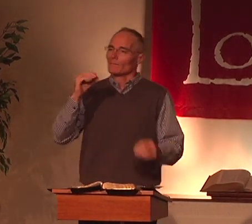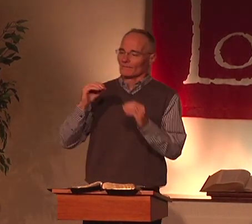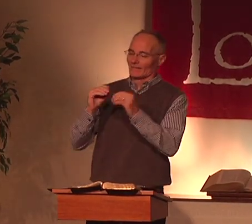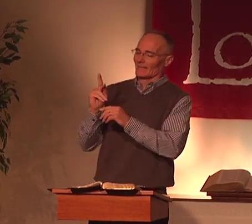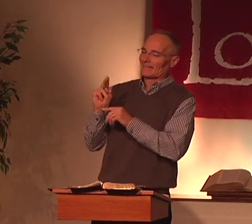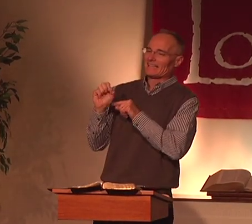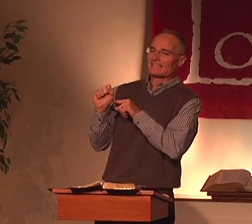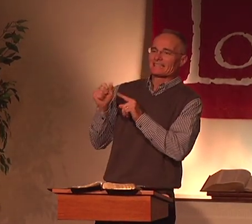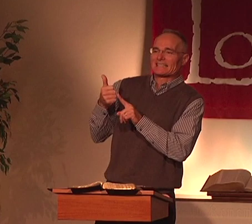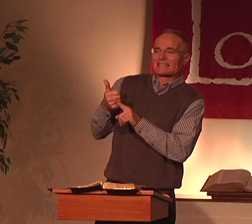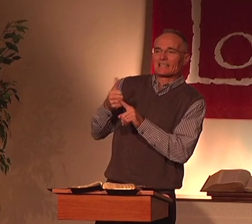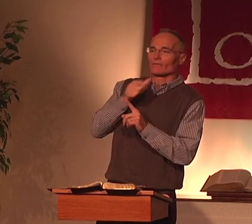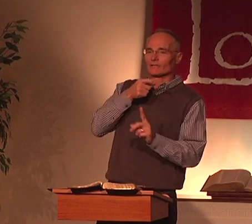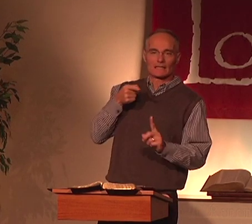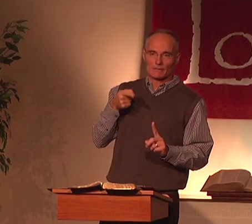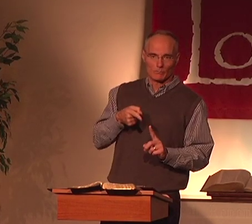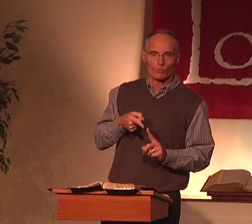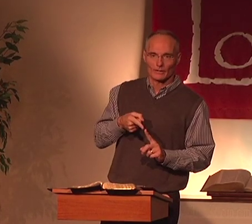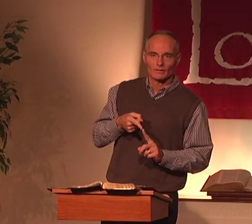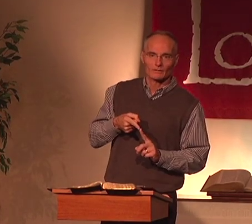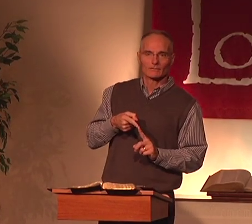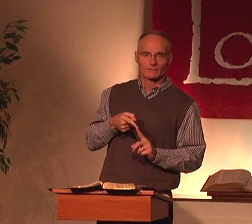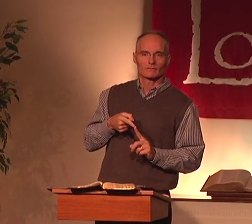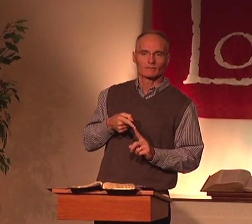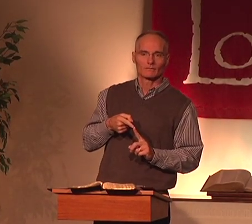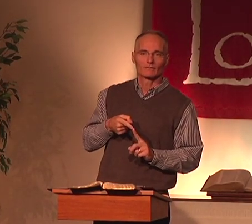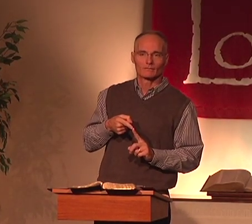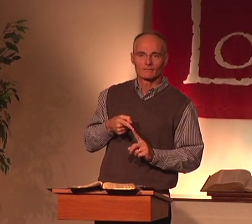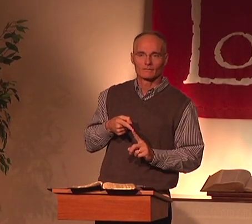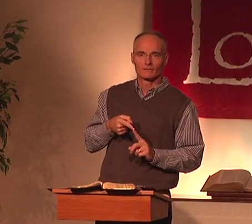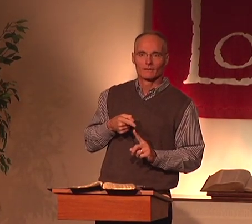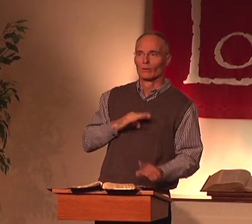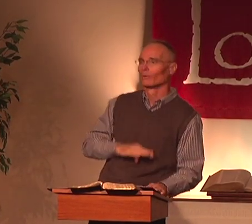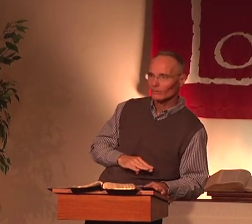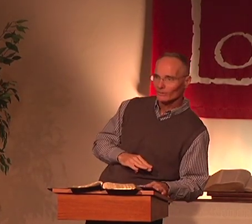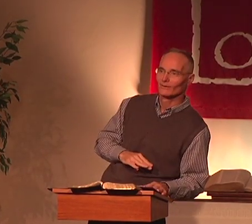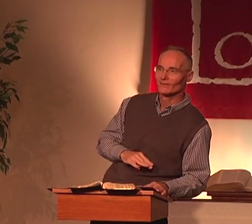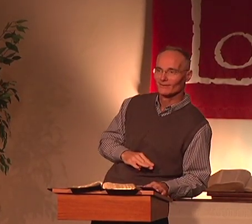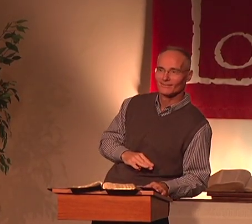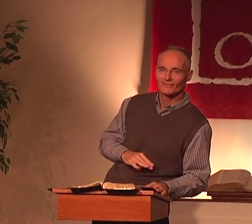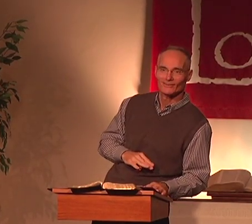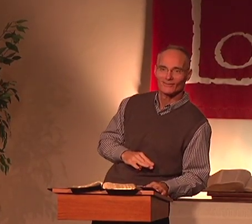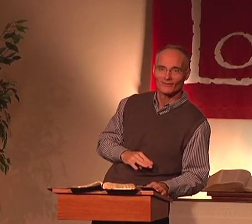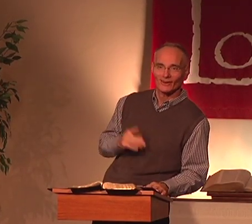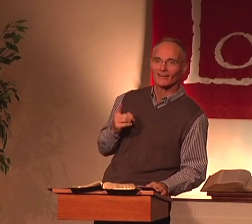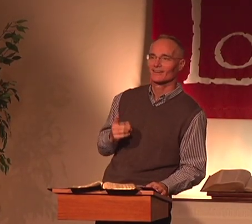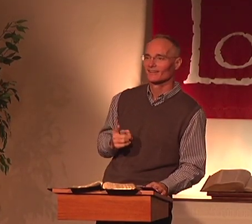So you Understand The kiss Itself Is not The point Oh You're Relieved I know